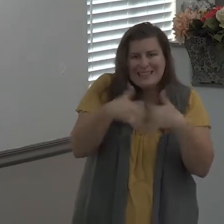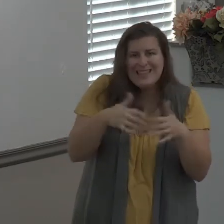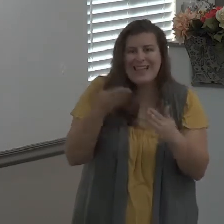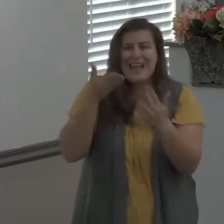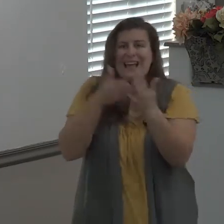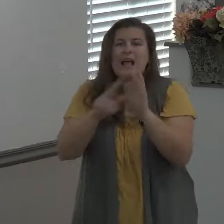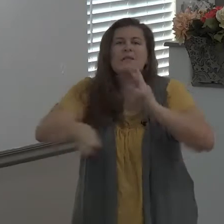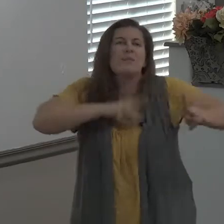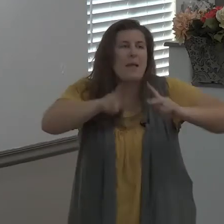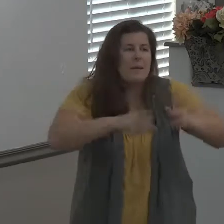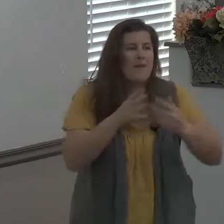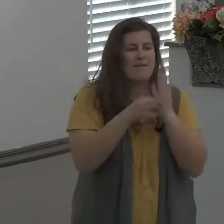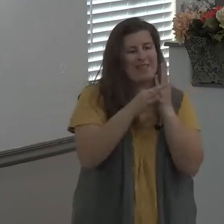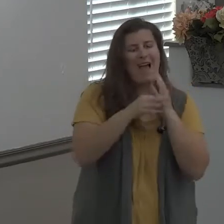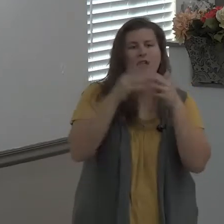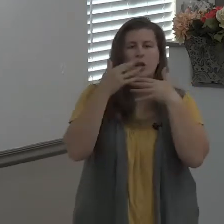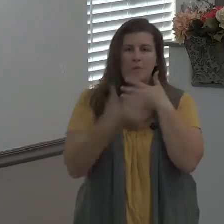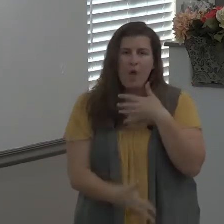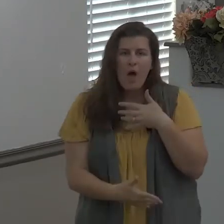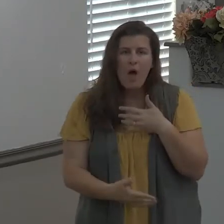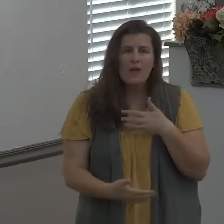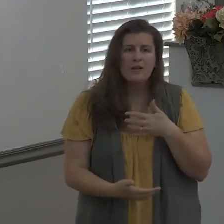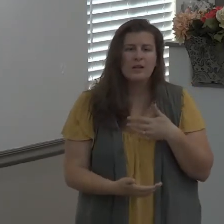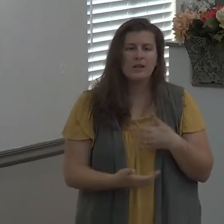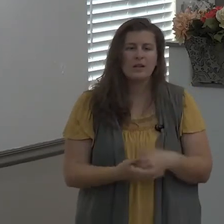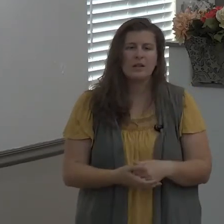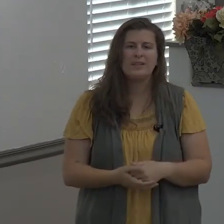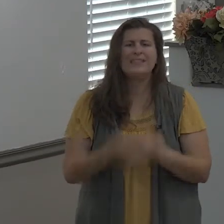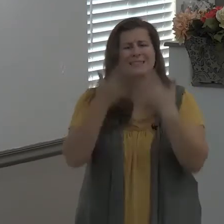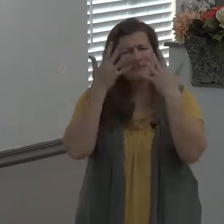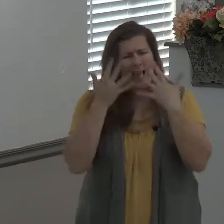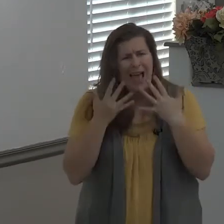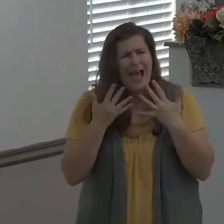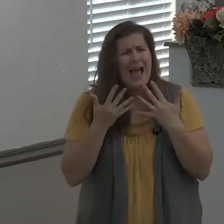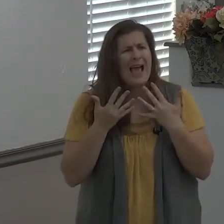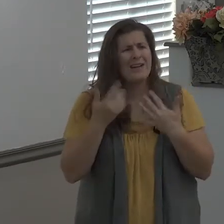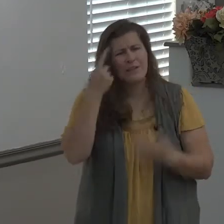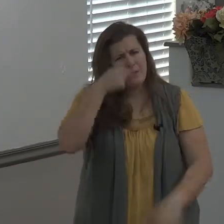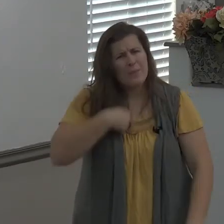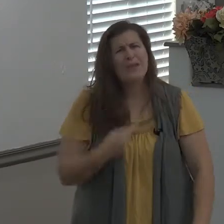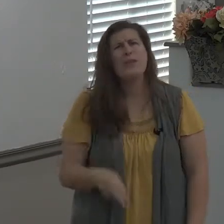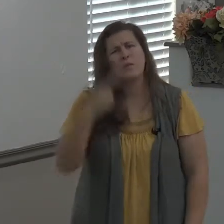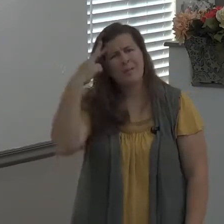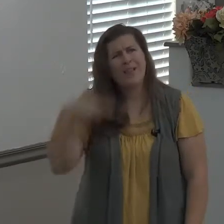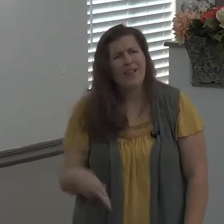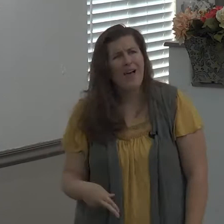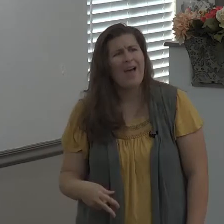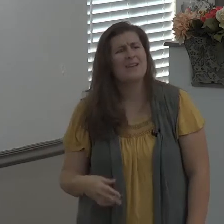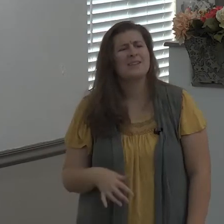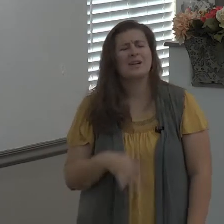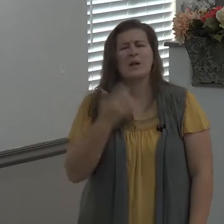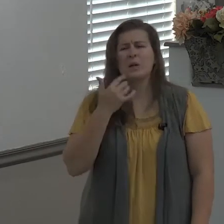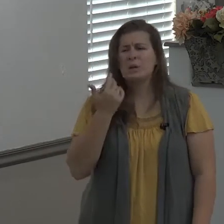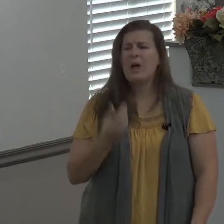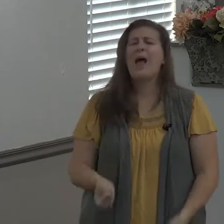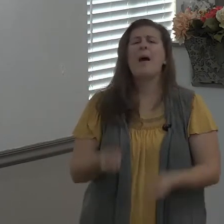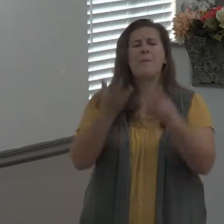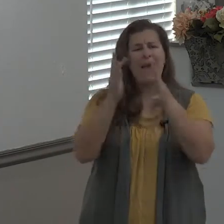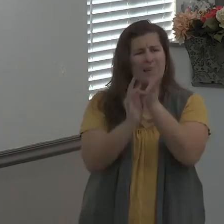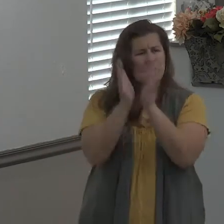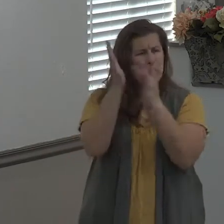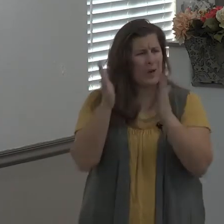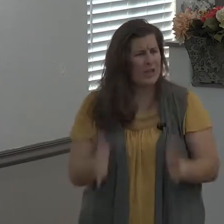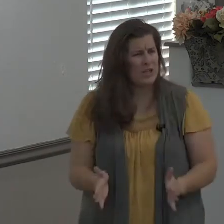spiritual person, and we're not wrestling against flesh and blood. And so many of us can never really learn that. And